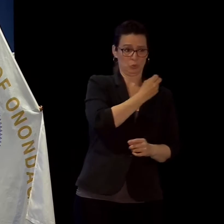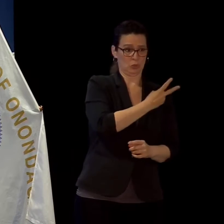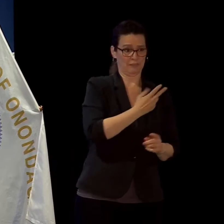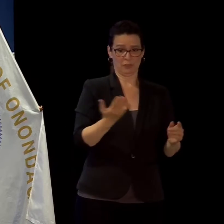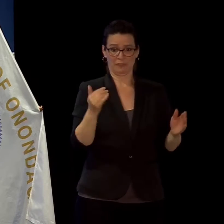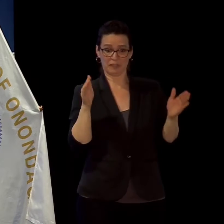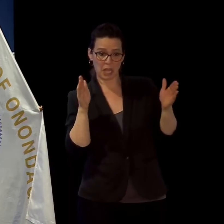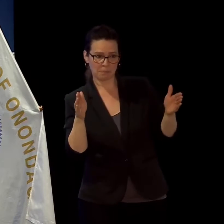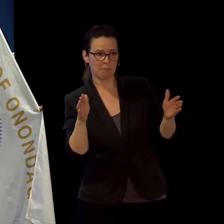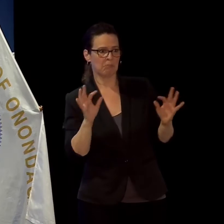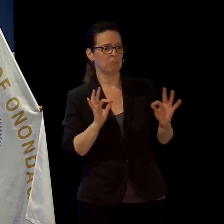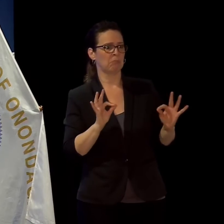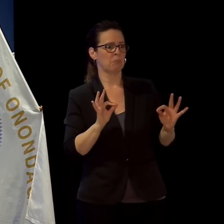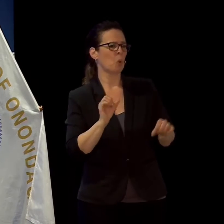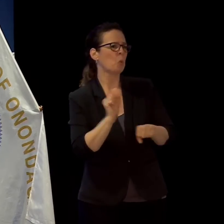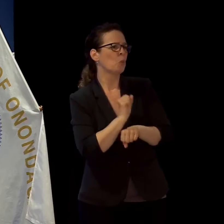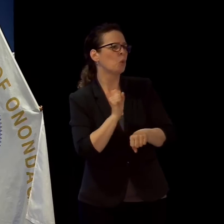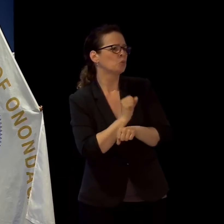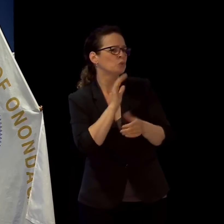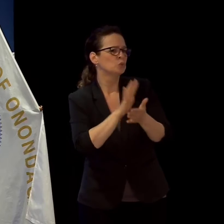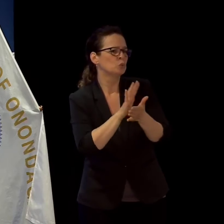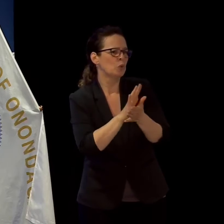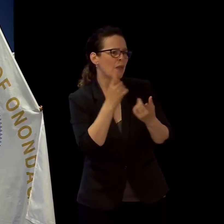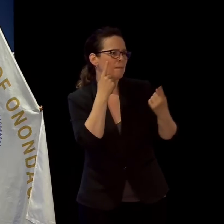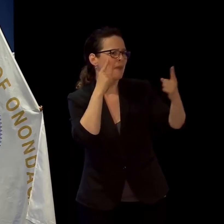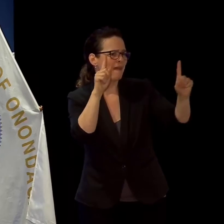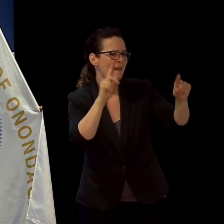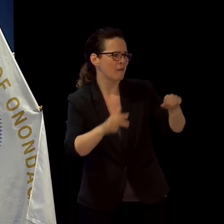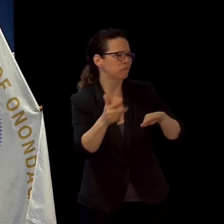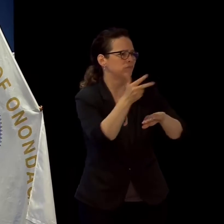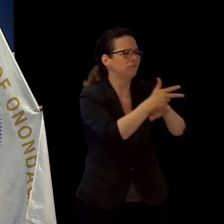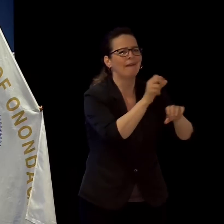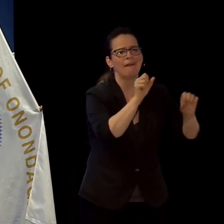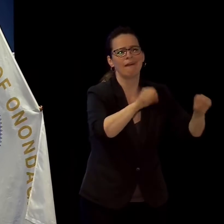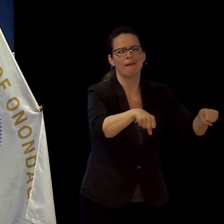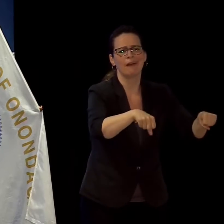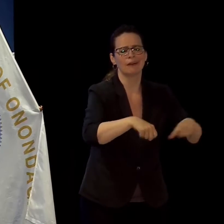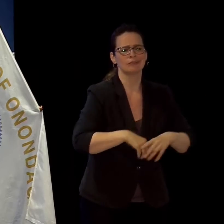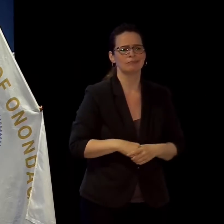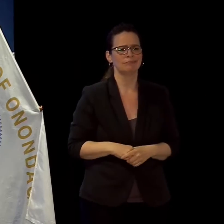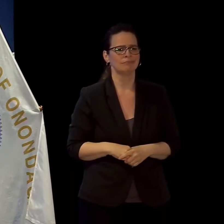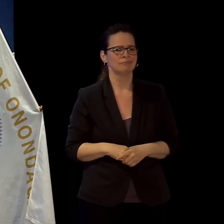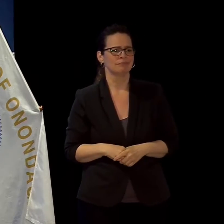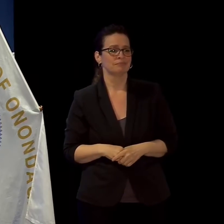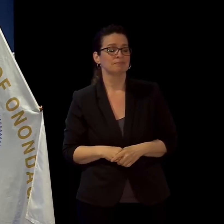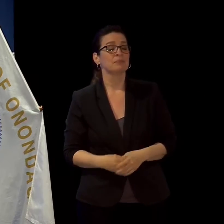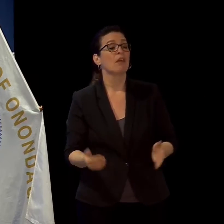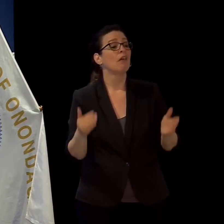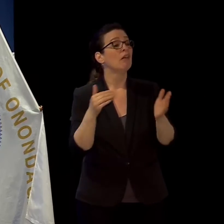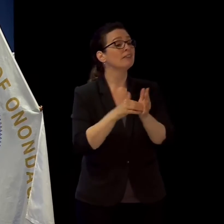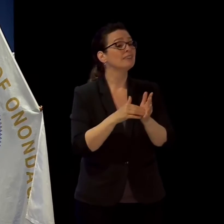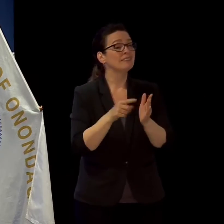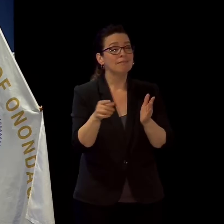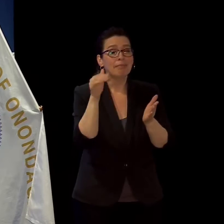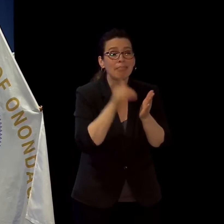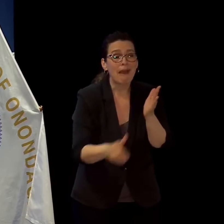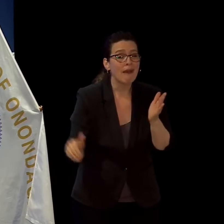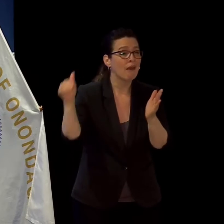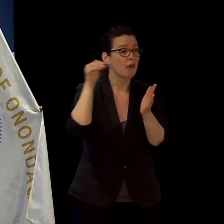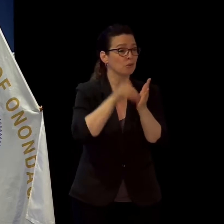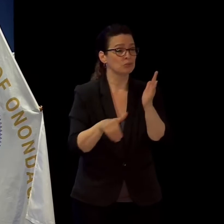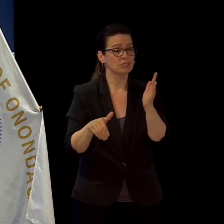working with the schools has worked very well, and so we'll do that again, and that will be thousands of new